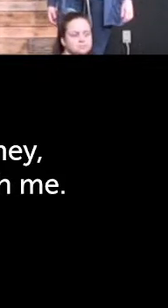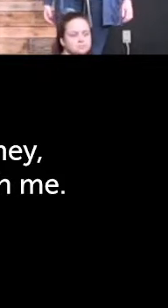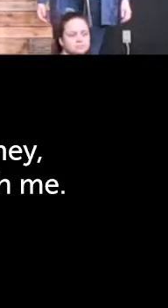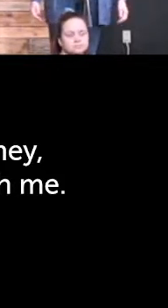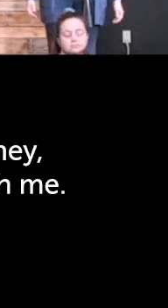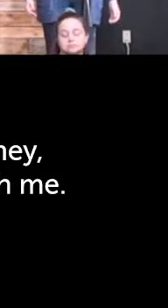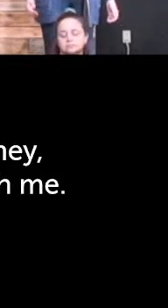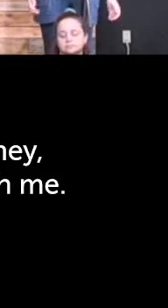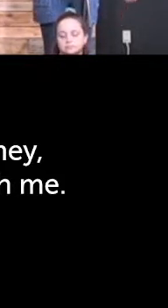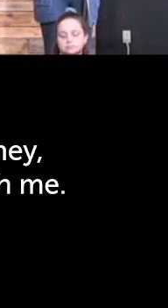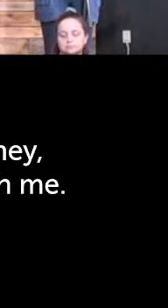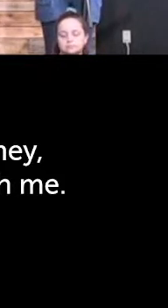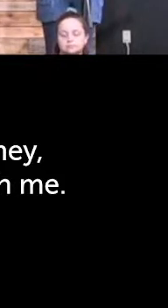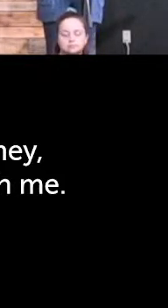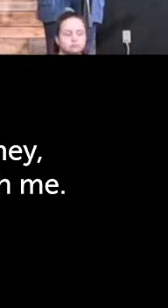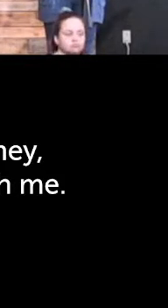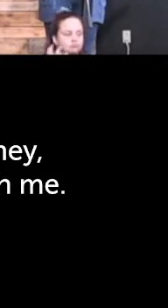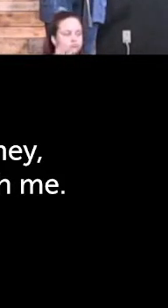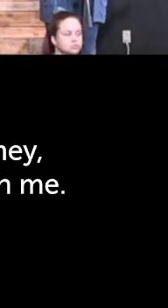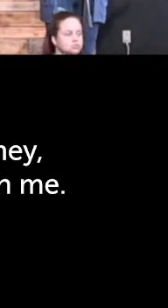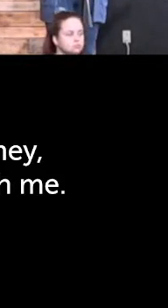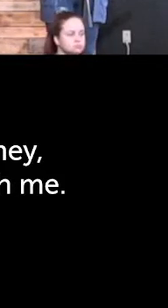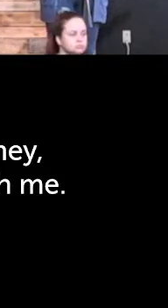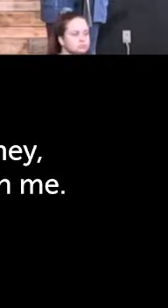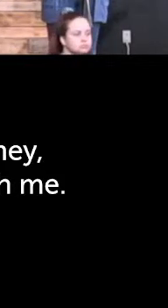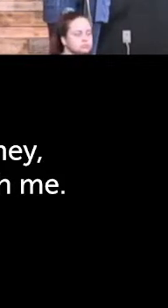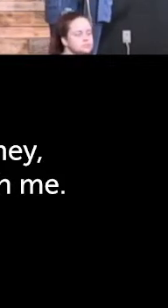to Walk With Me